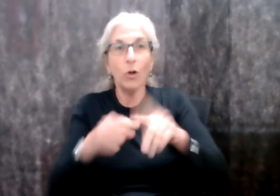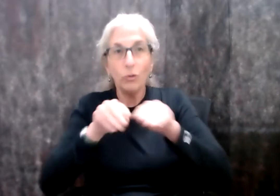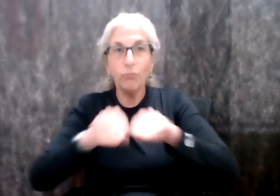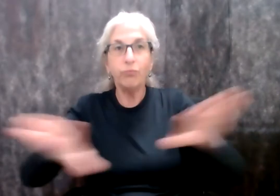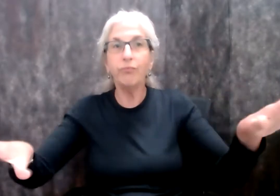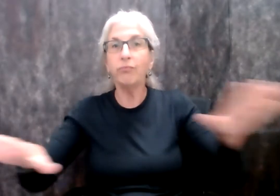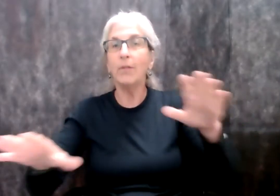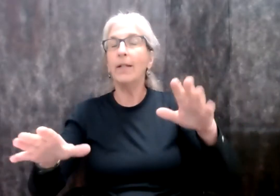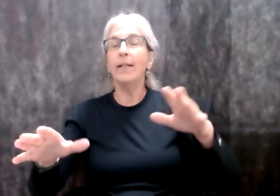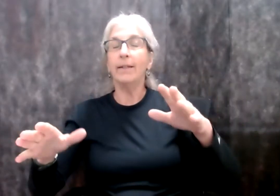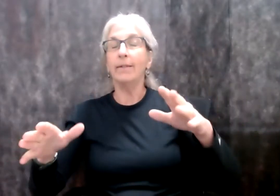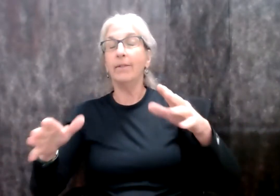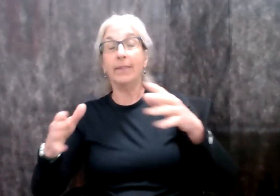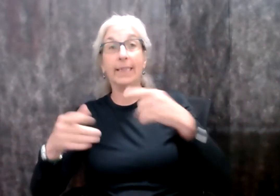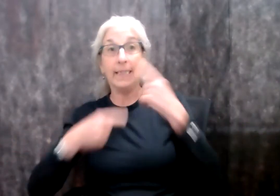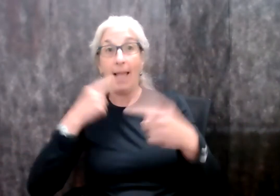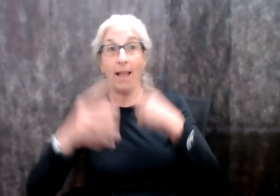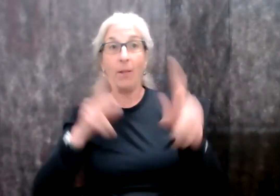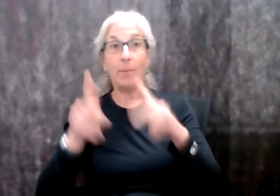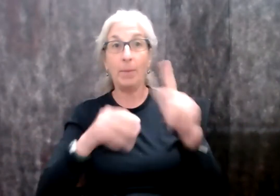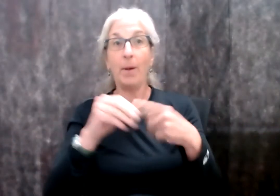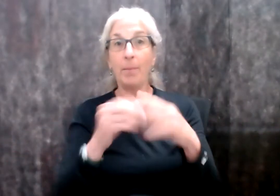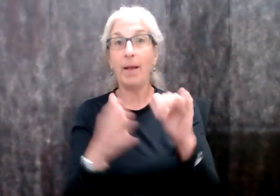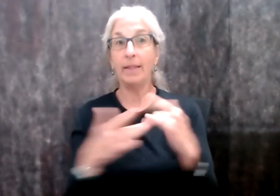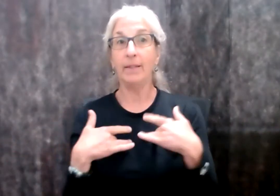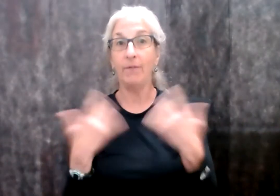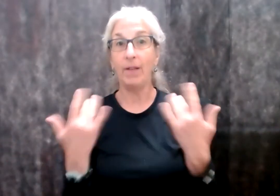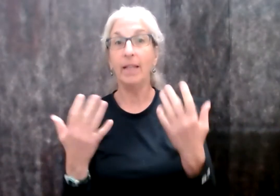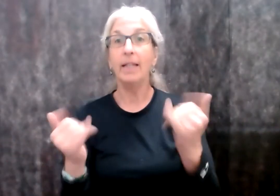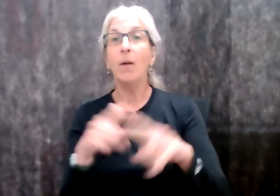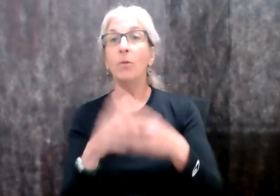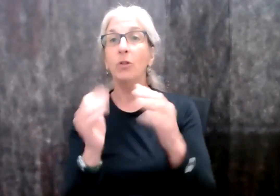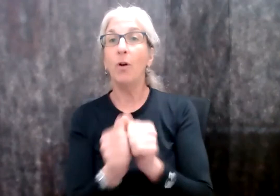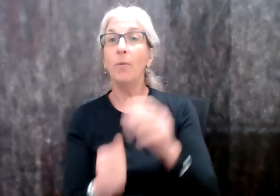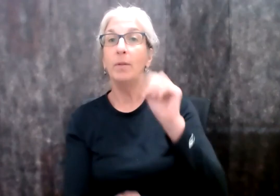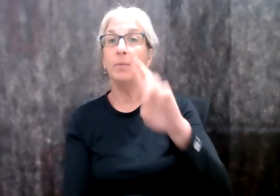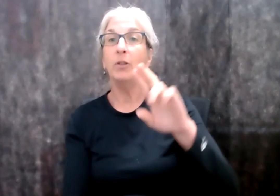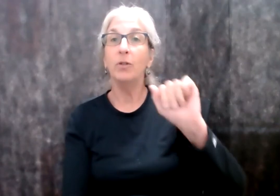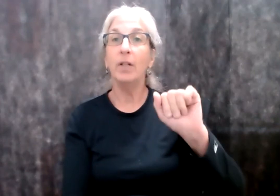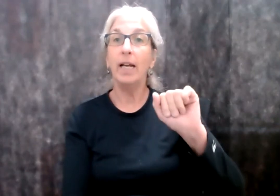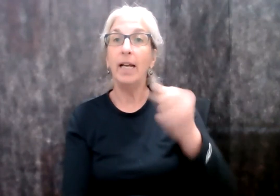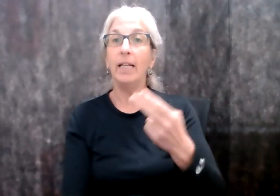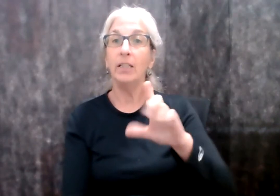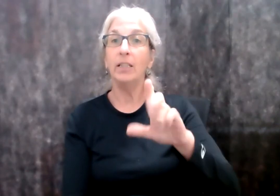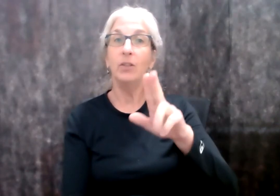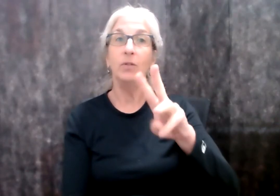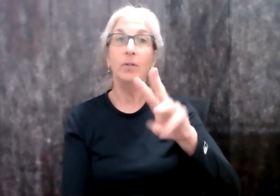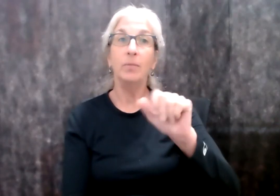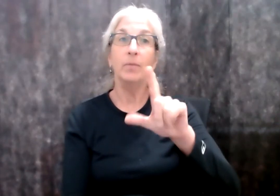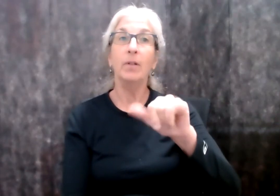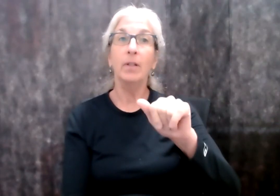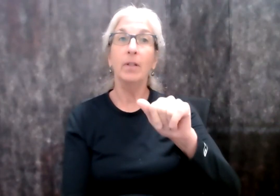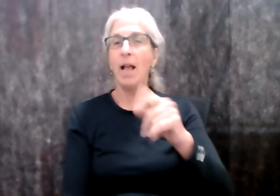event. So we'll keep our questions going. And this time we'll start with Mr. Ahluwalia, and we would love to pose a question to you about